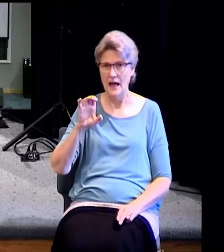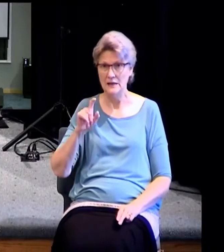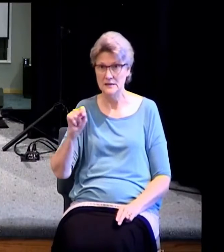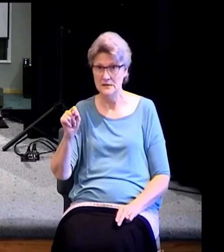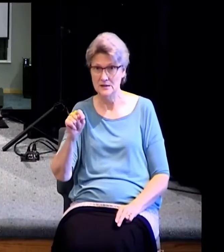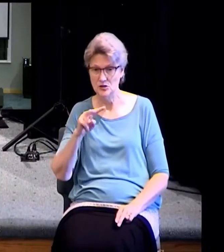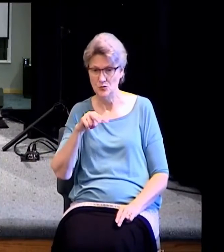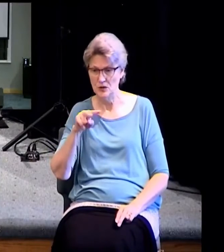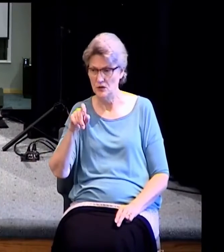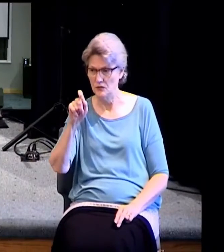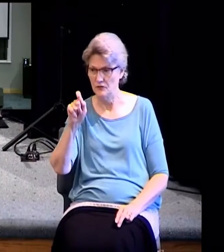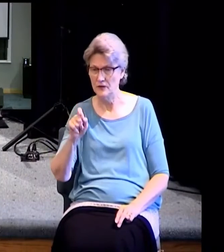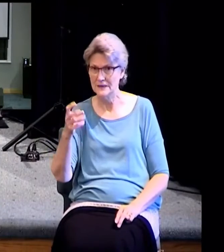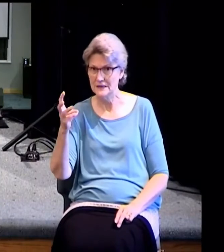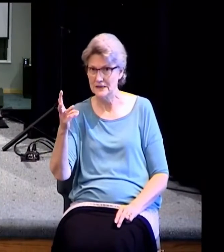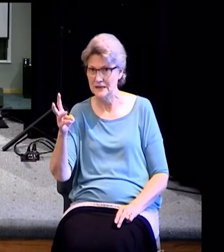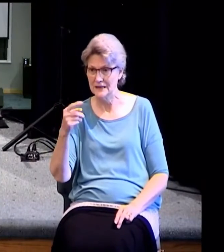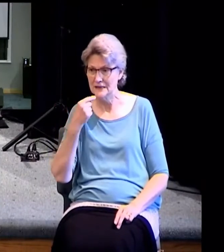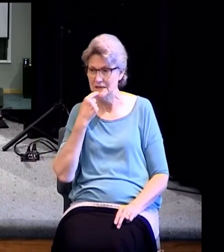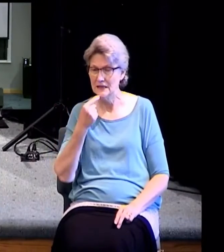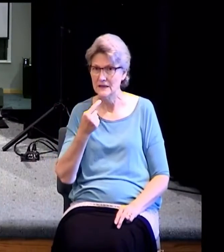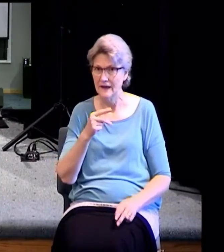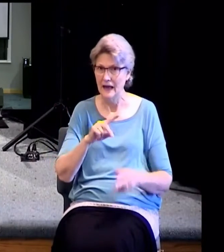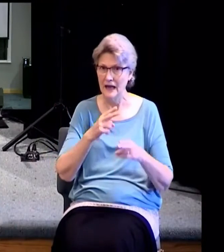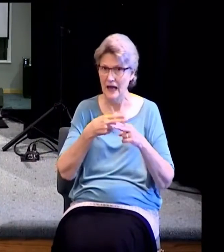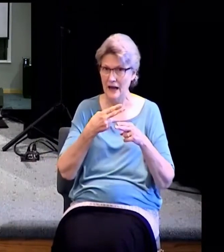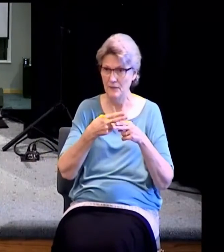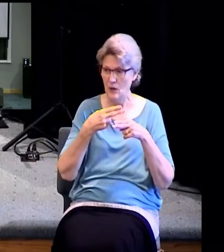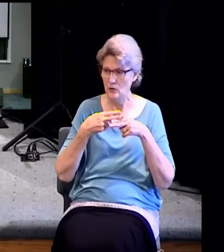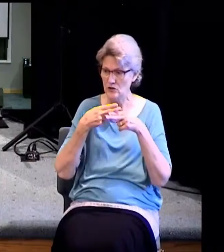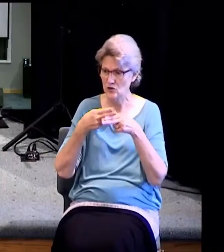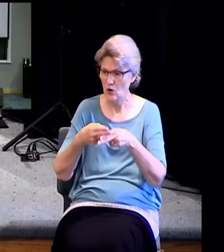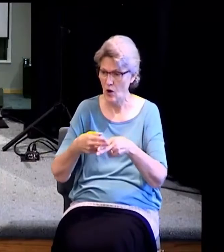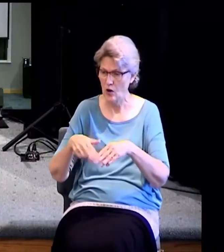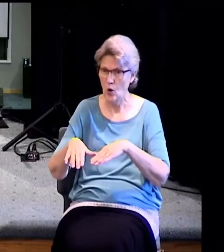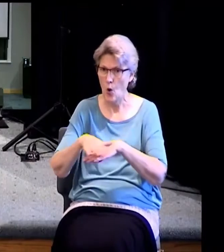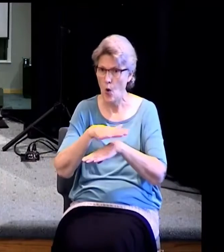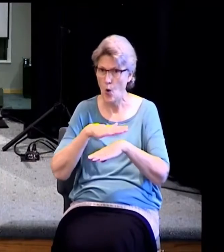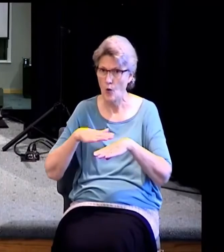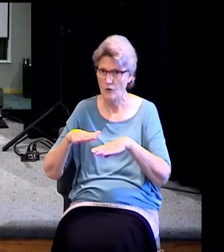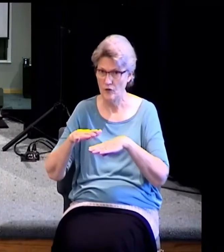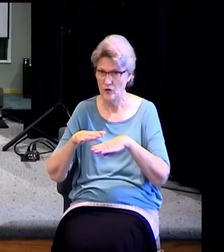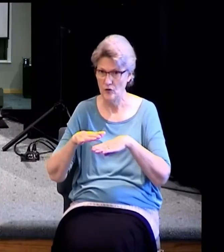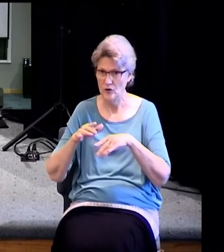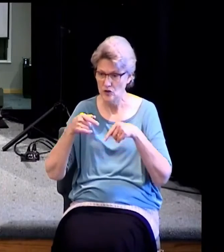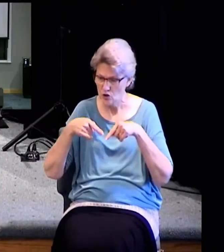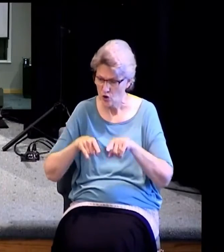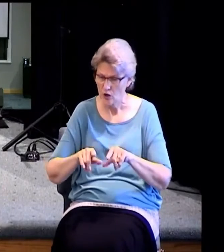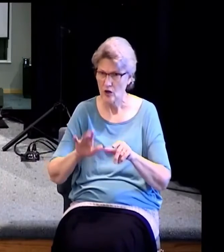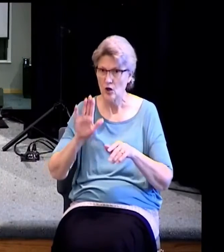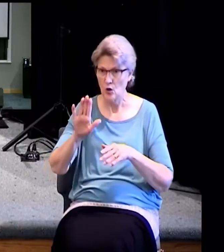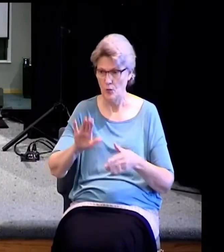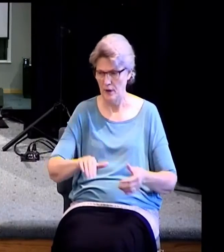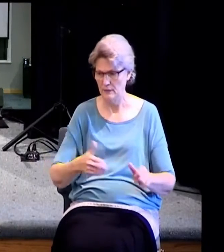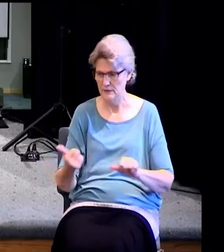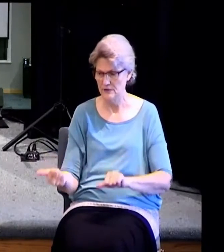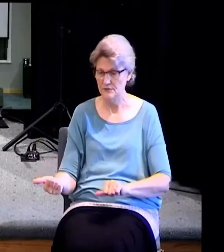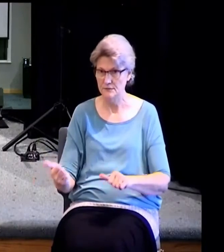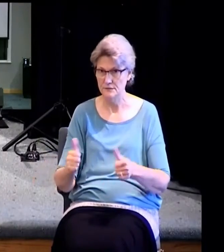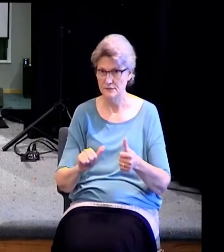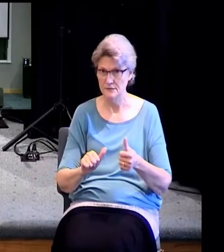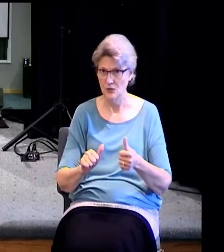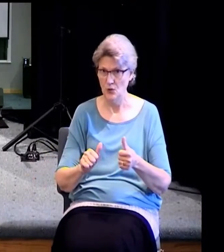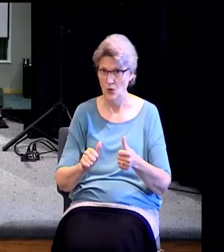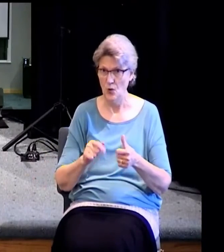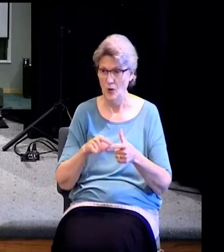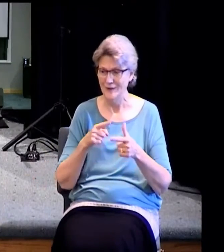the original, it says, and the name that was called over you in baptism. When we are baptized and